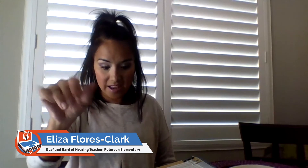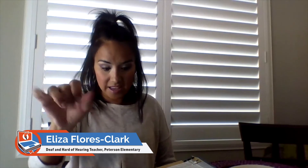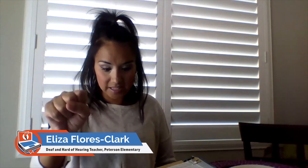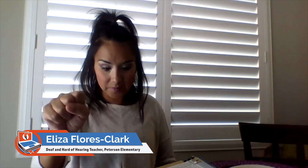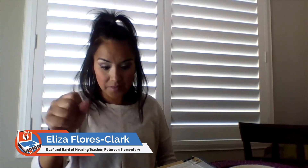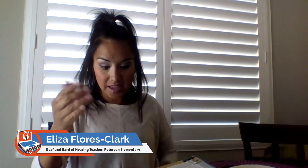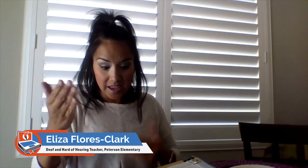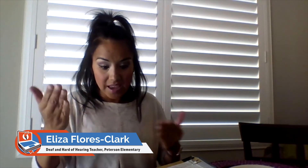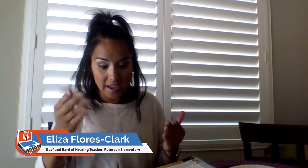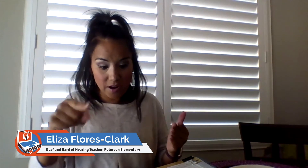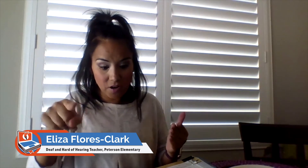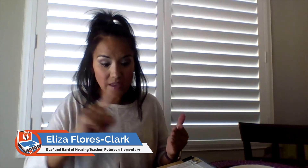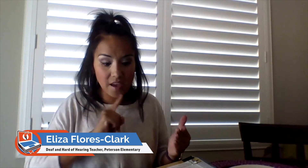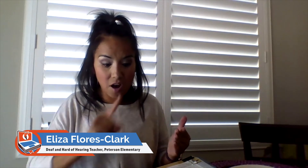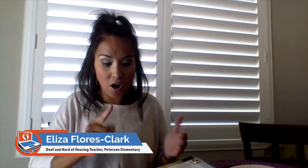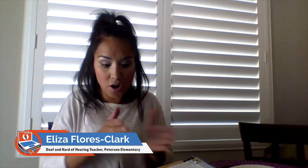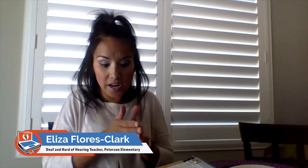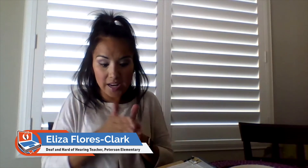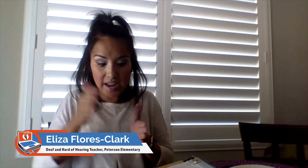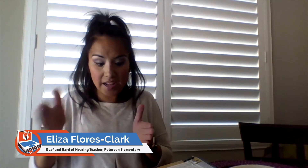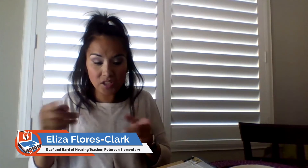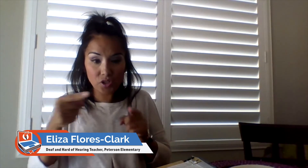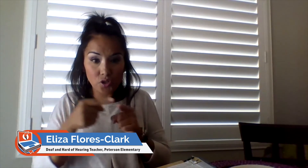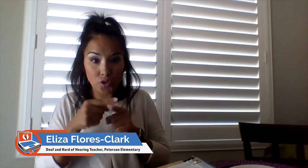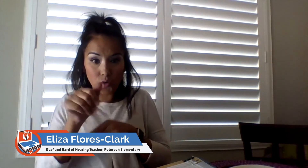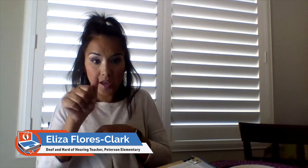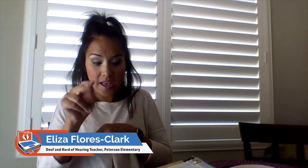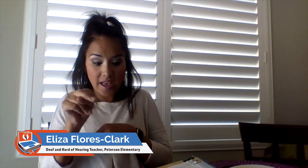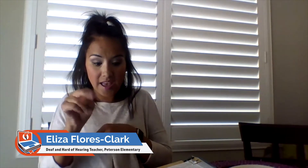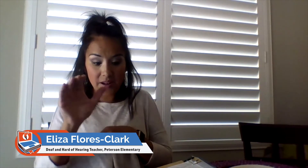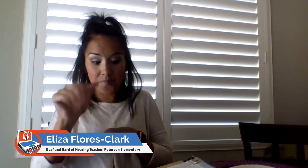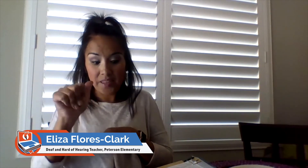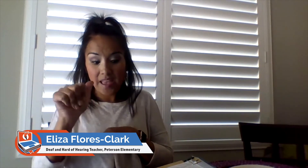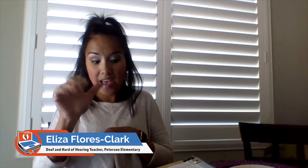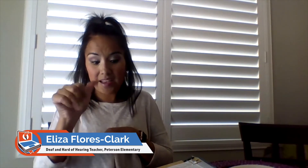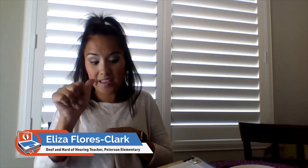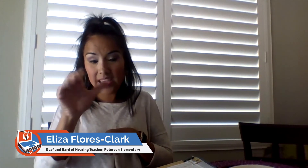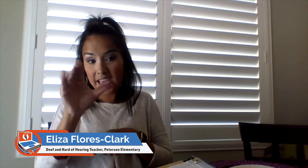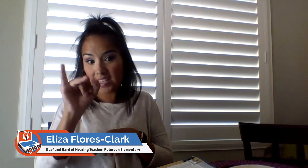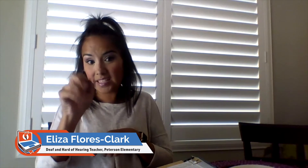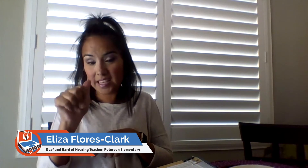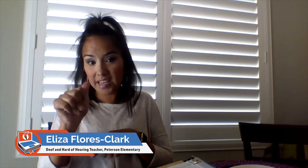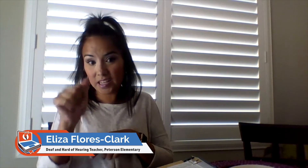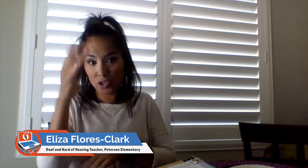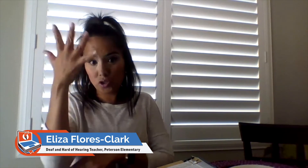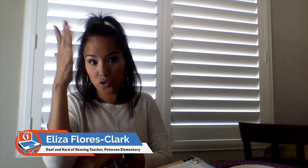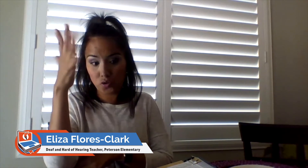savannas. Here they are to an acacia tree.